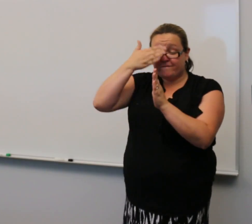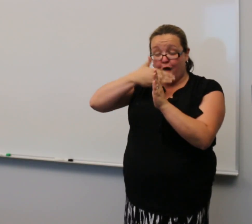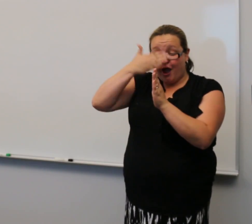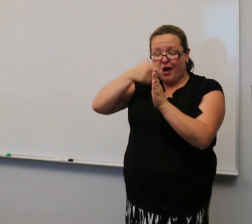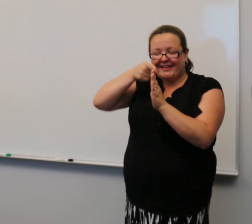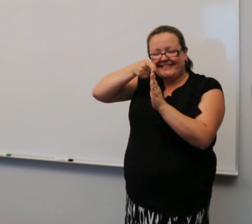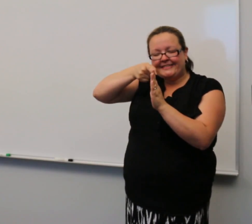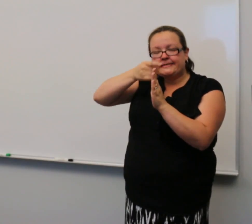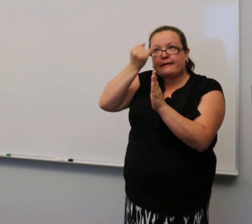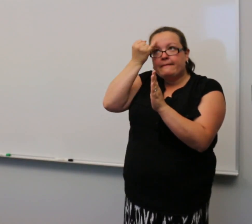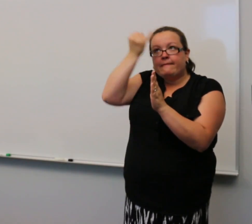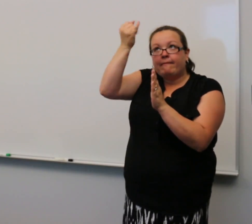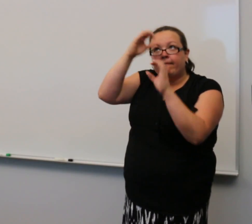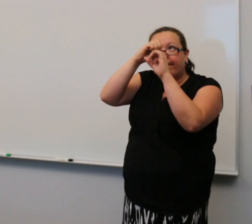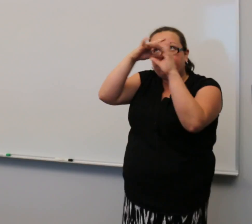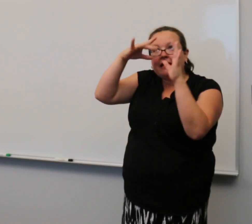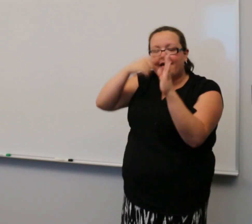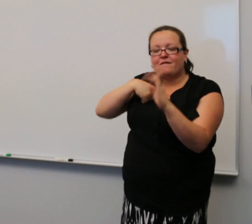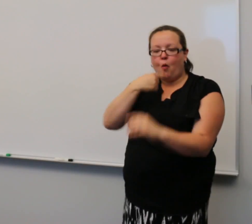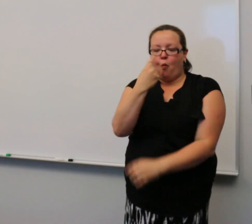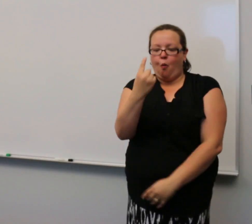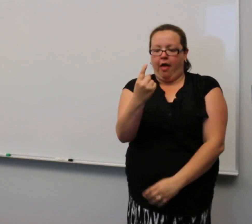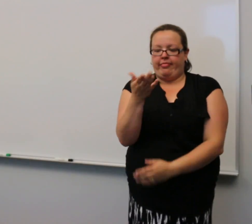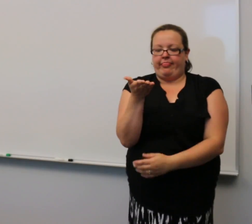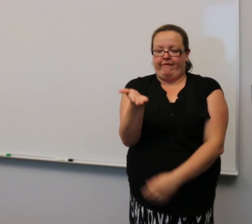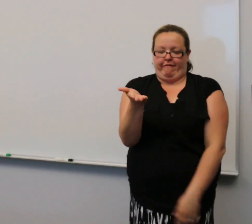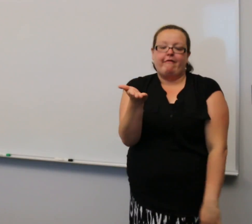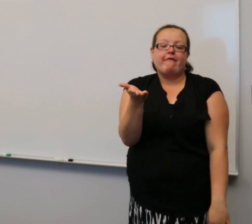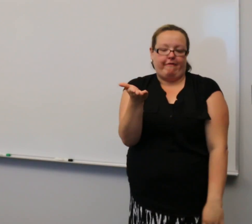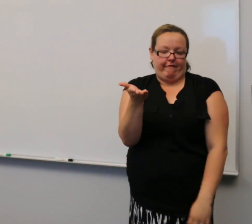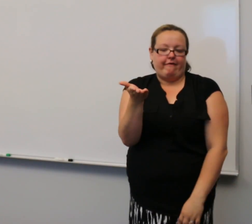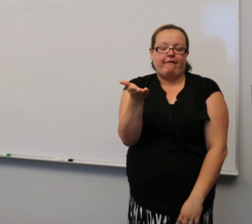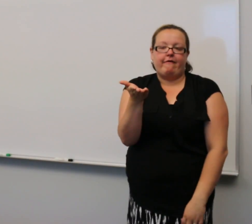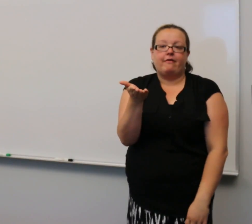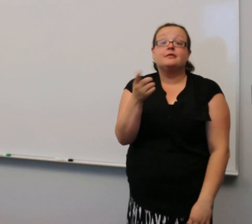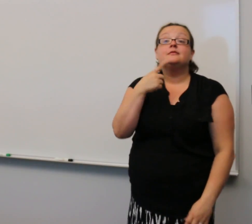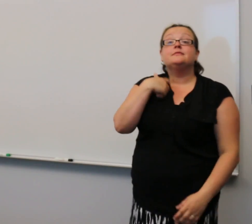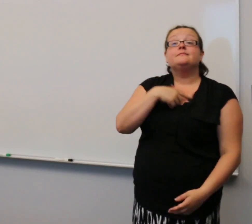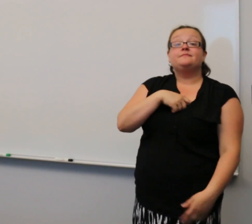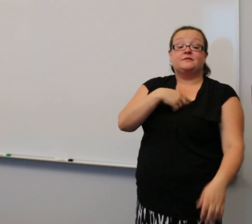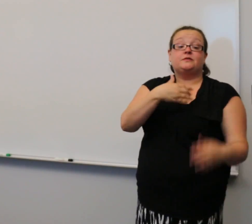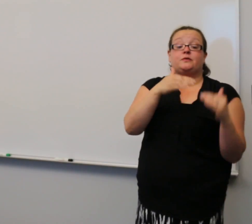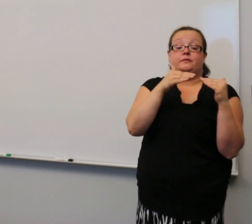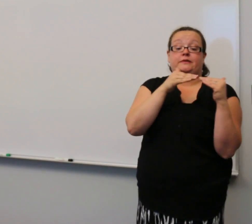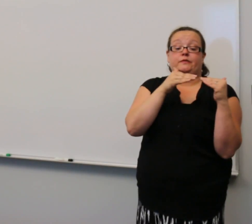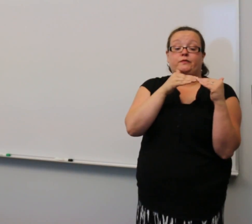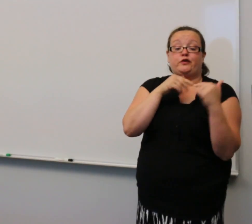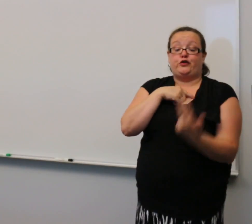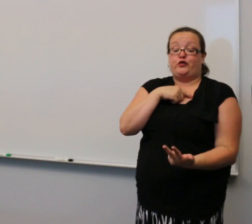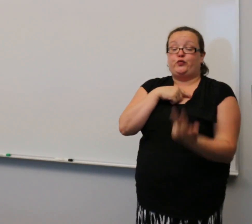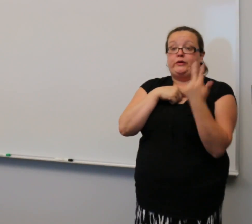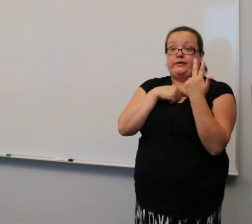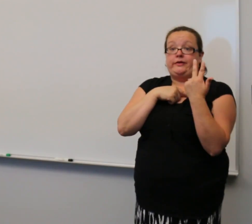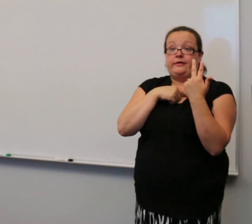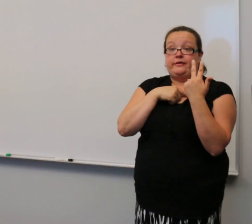Positive 1 times -3 is -3. And then